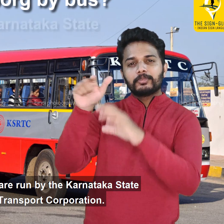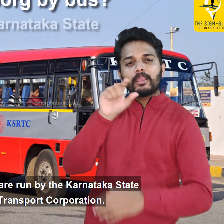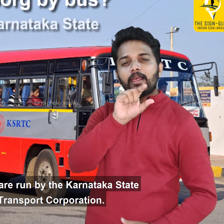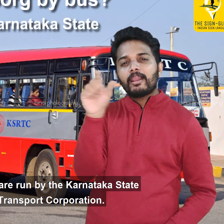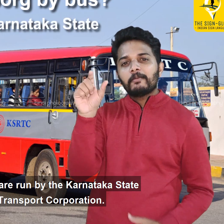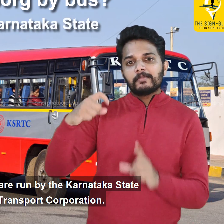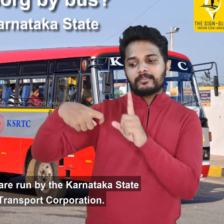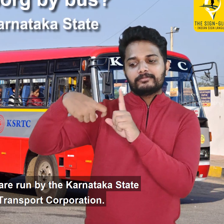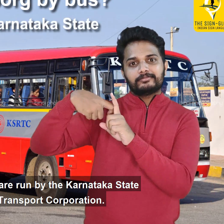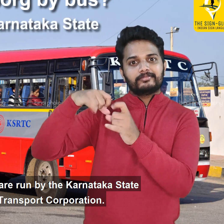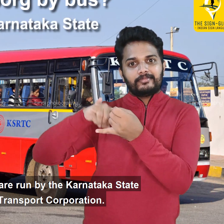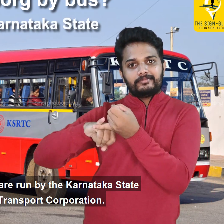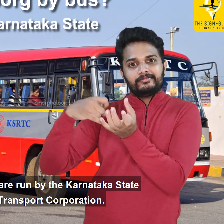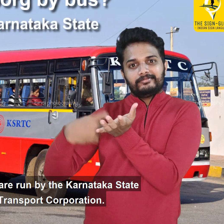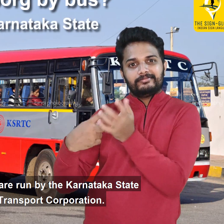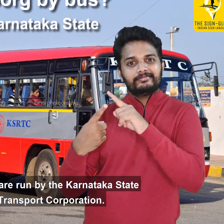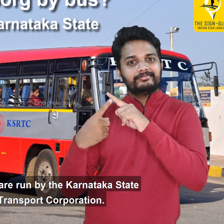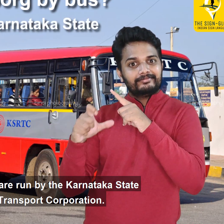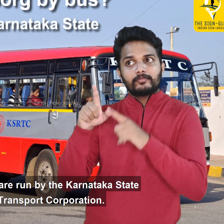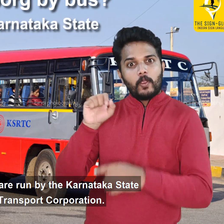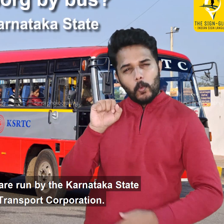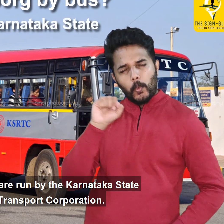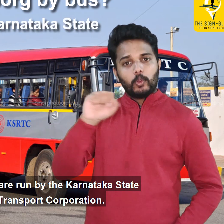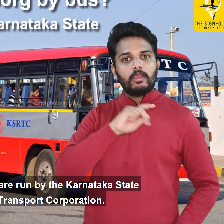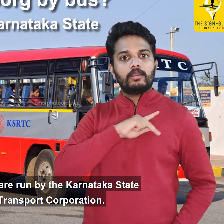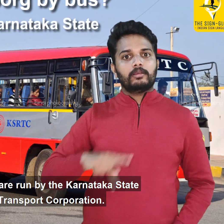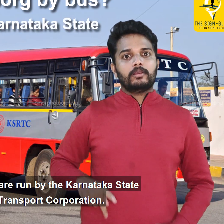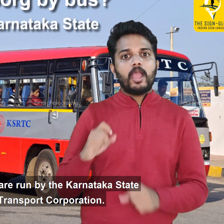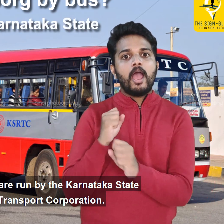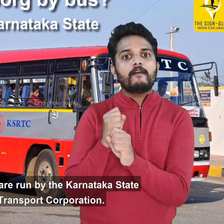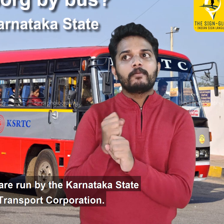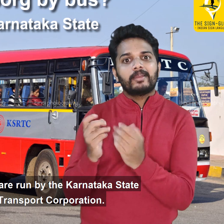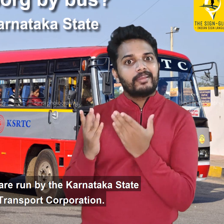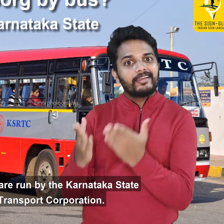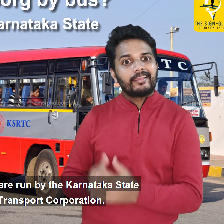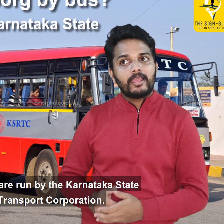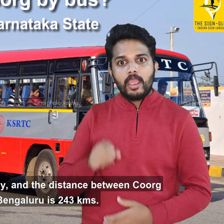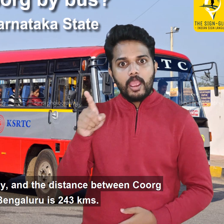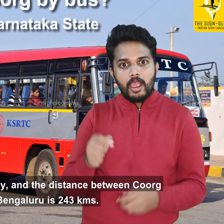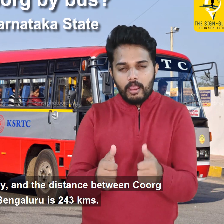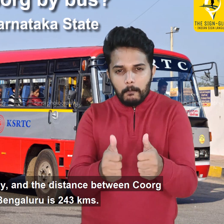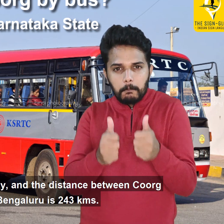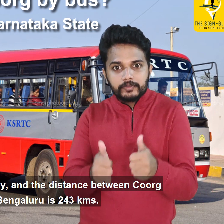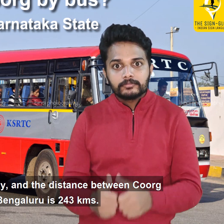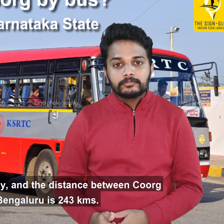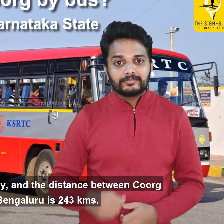Bus services are run by the Carnitica State Road Transport Corporation. This is the best